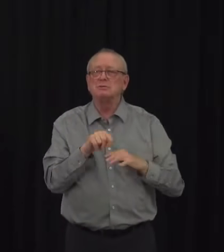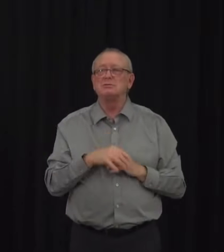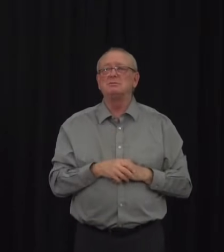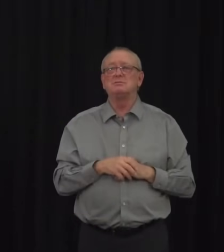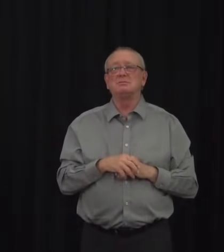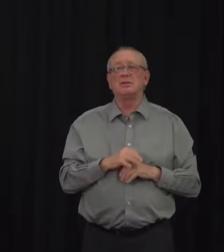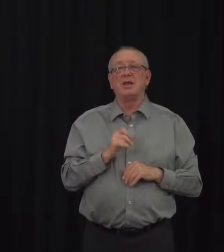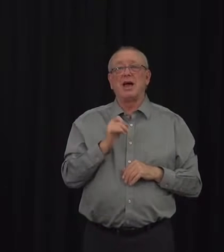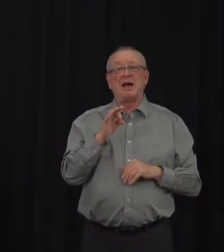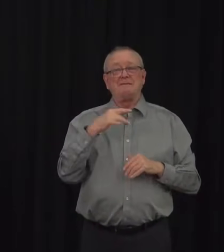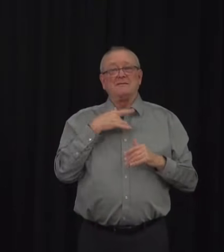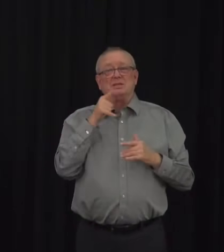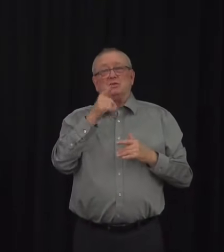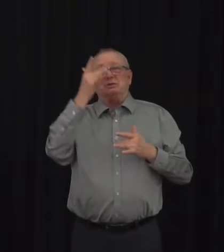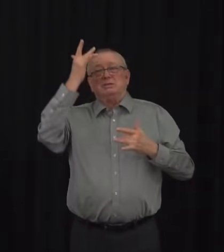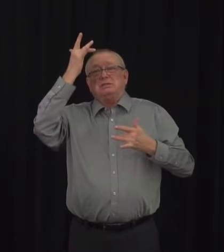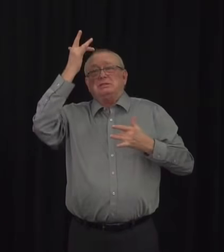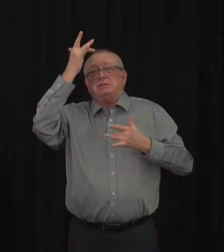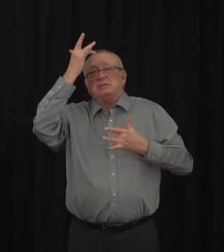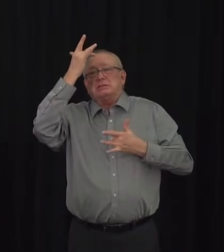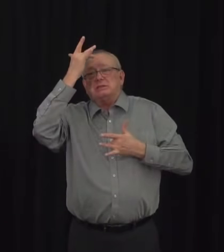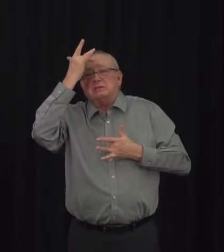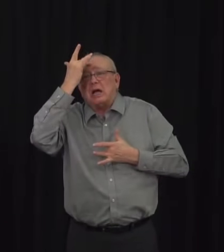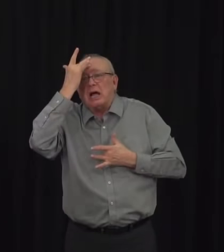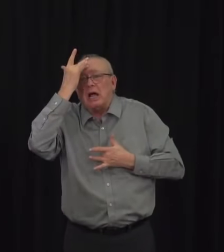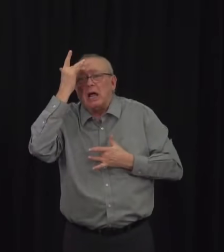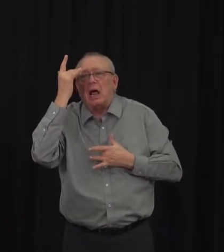with you. We are all here to work together.